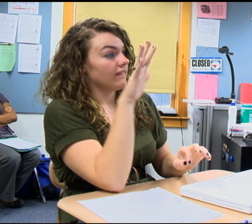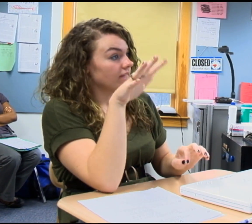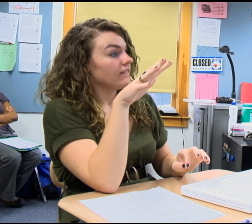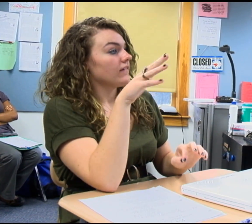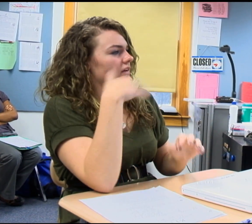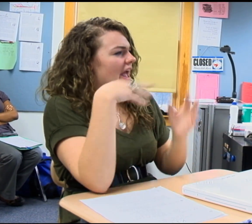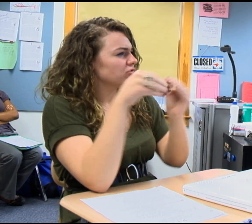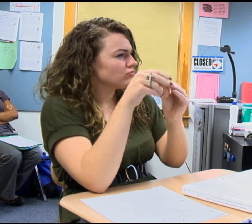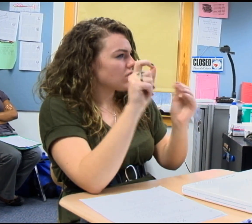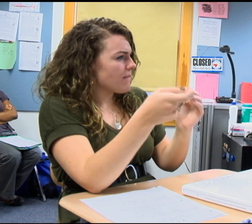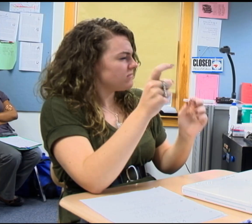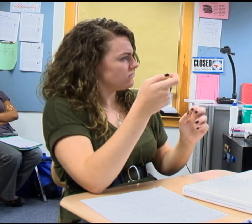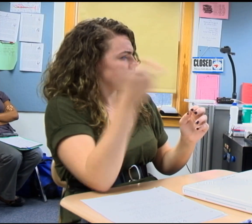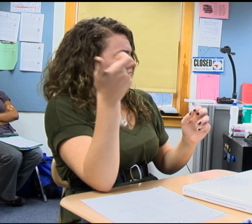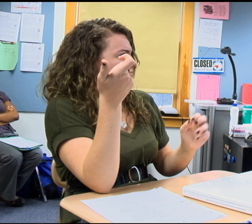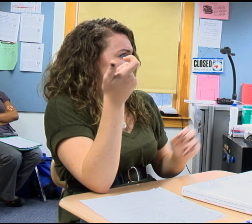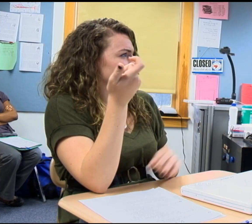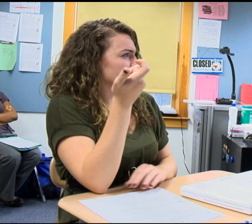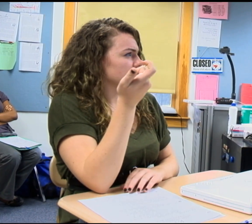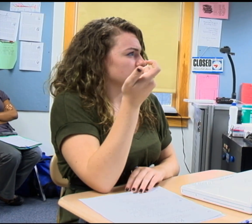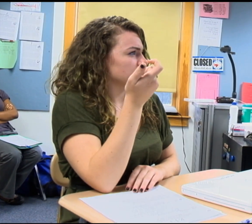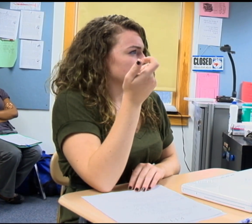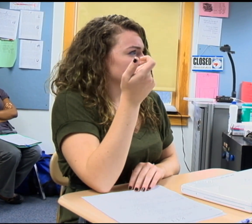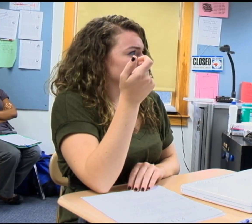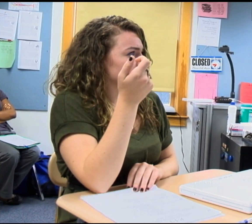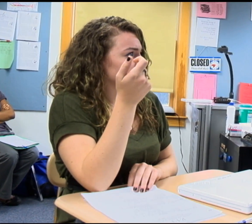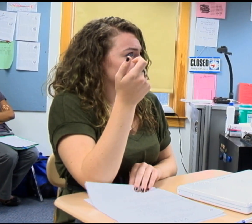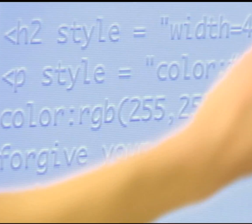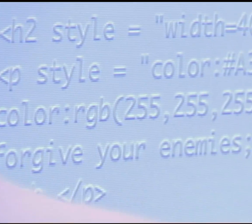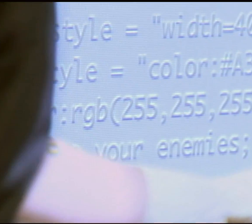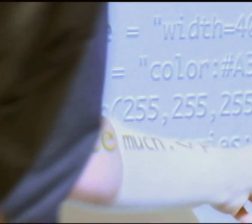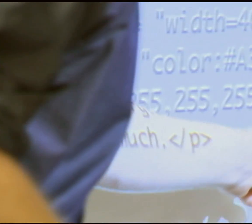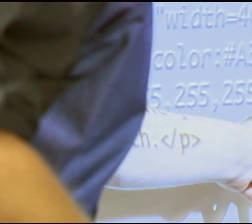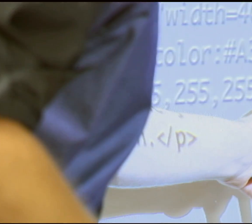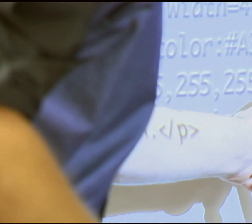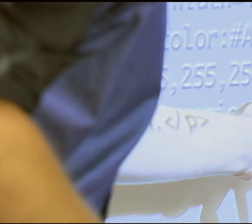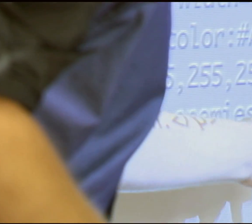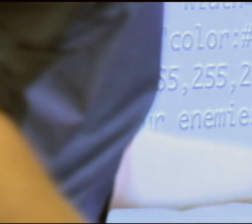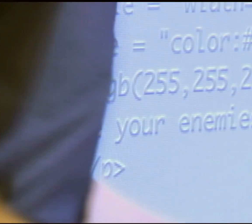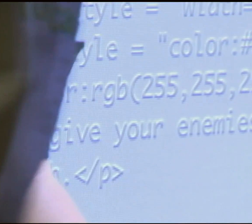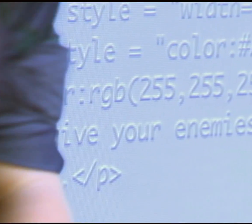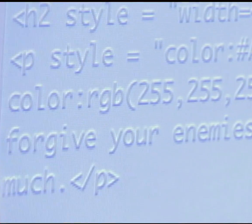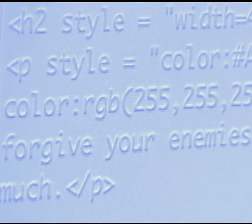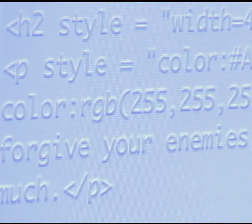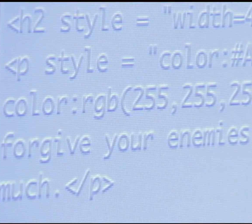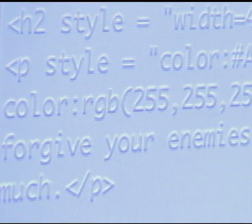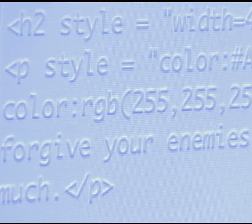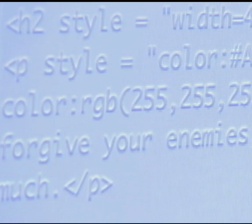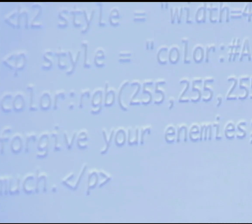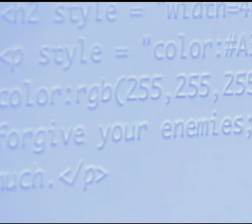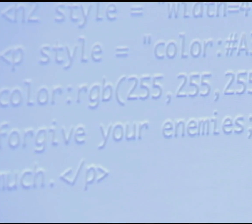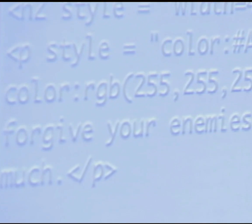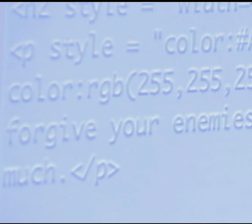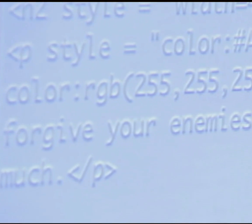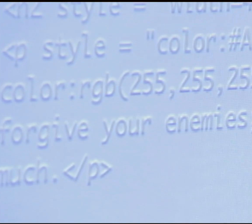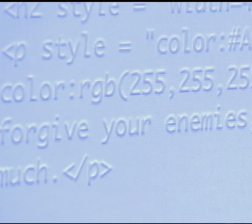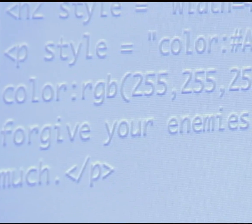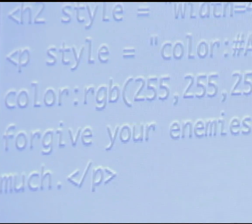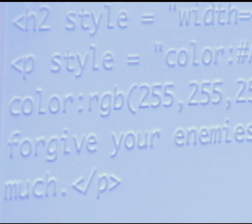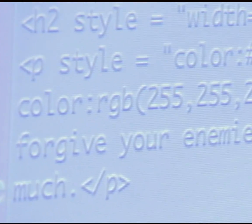you have two five five comma, two five five comma, two five five comma. That's an extra comma. And that could